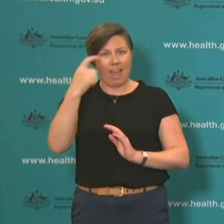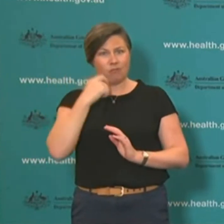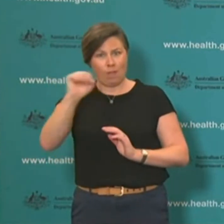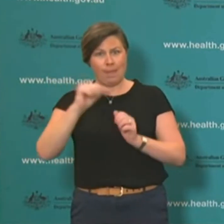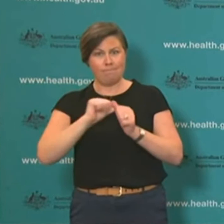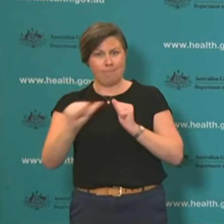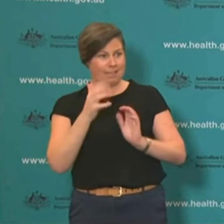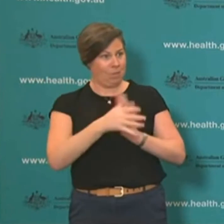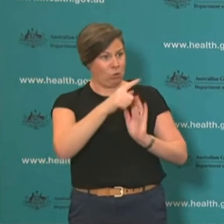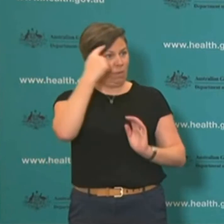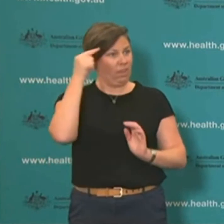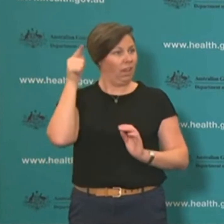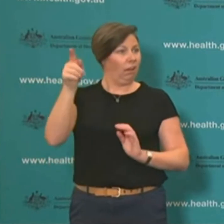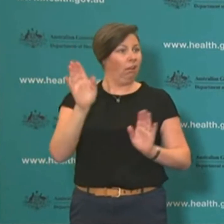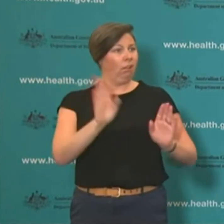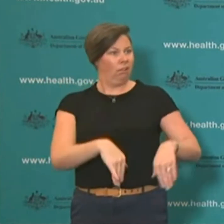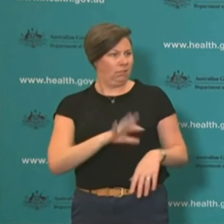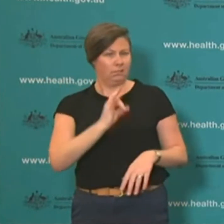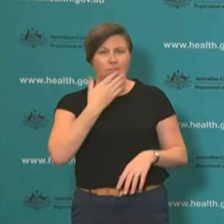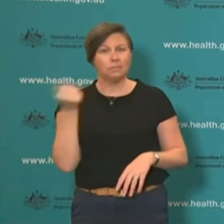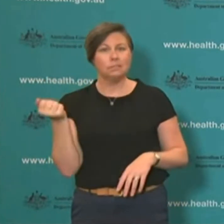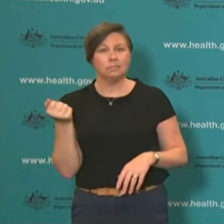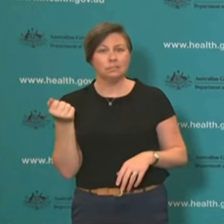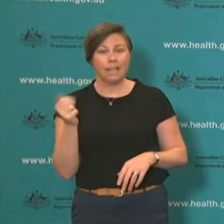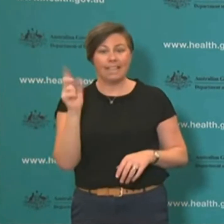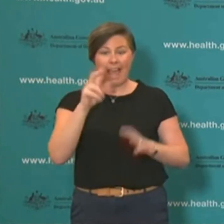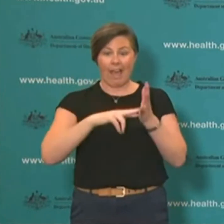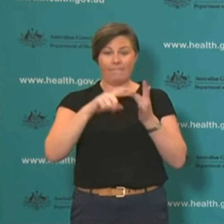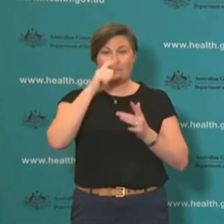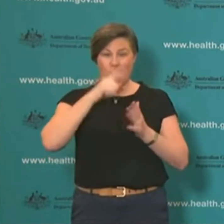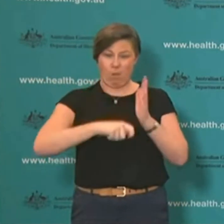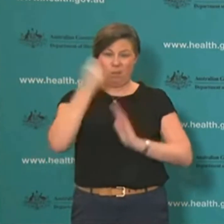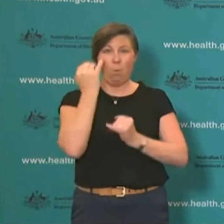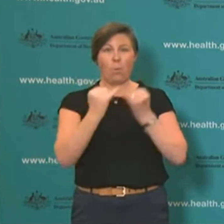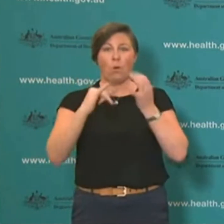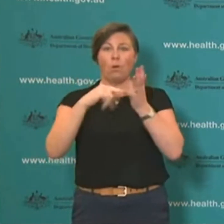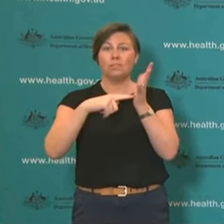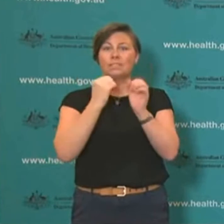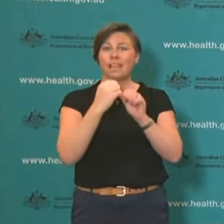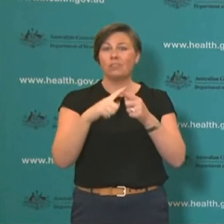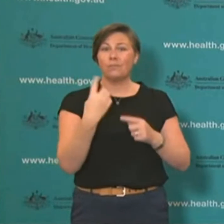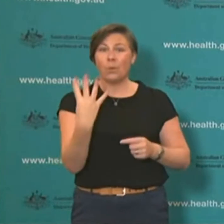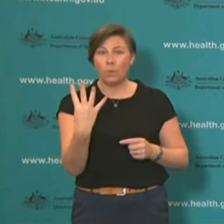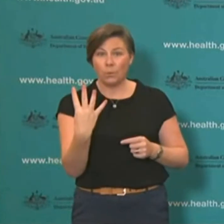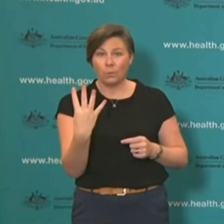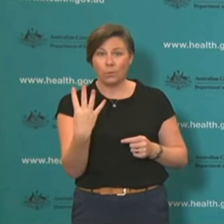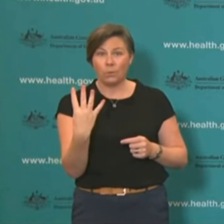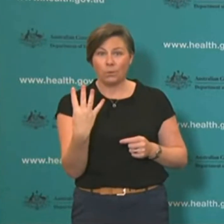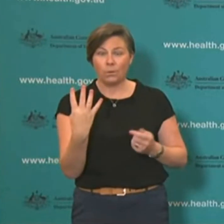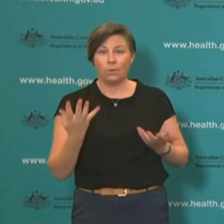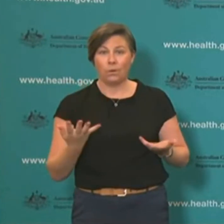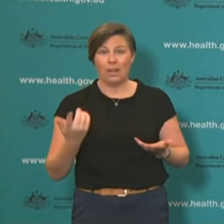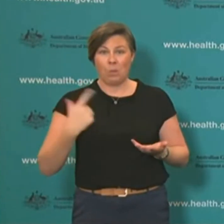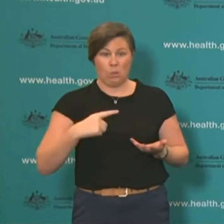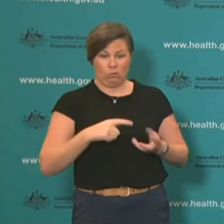in Victoria, who are in stage 4 and stage 3 lockdown, because of the effects, in part, that we've seen of a